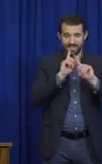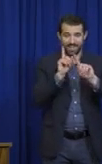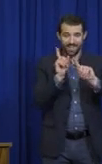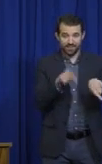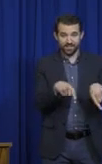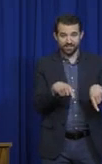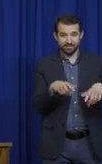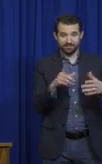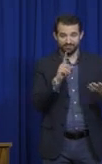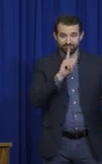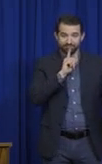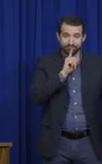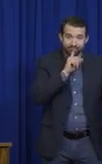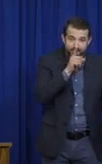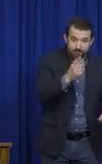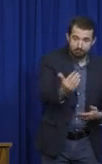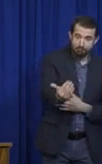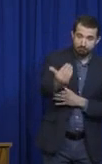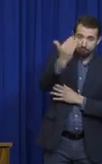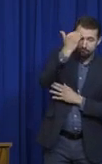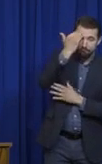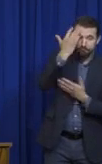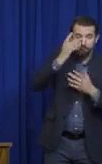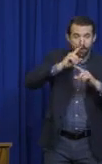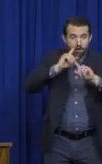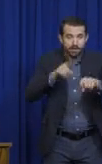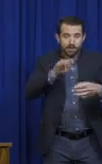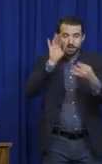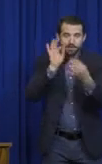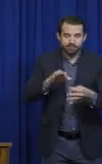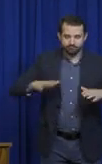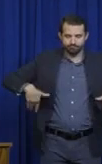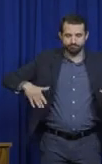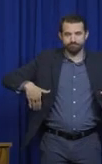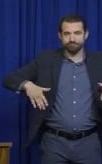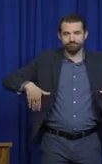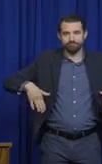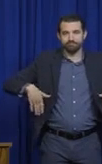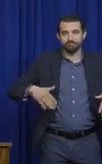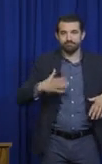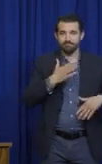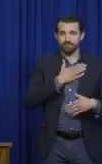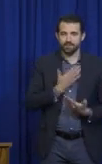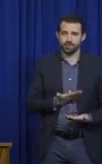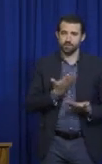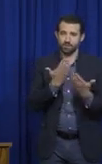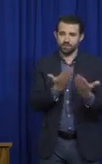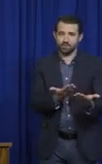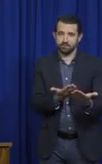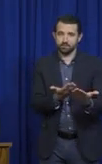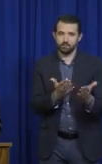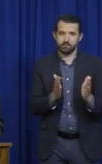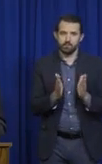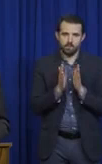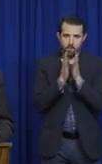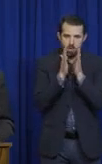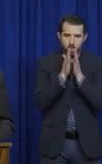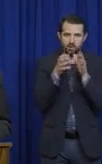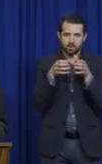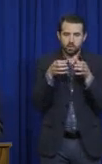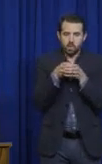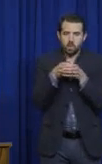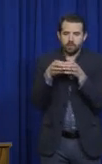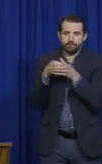known. So what I would recommend is that you stick with those groups, those small groups, but recognize